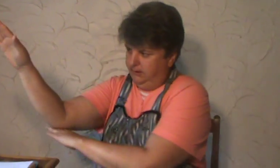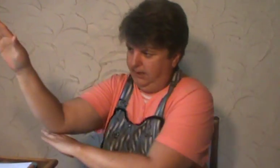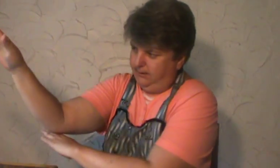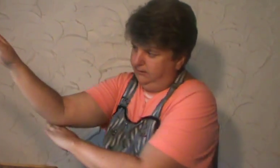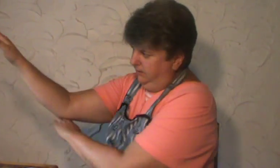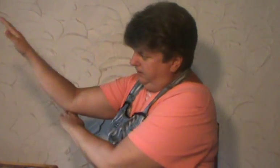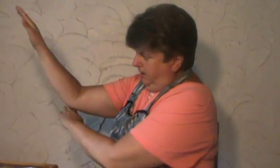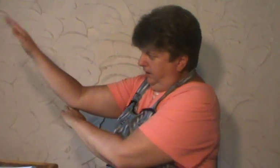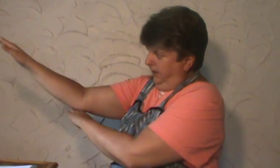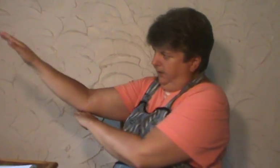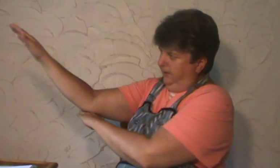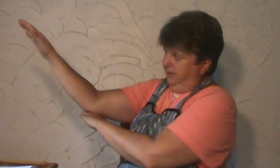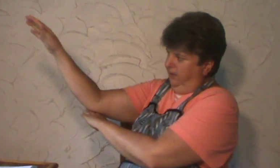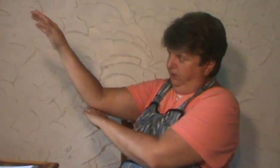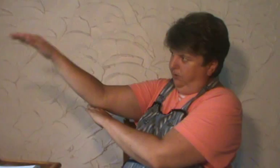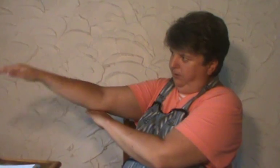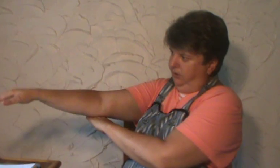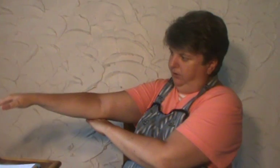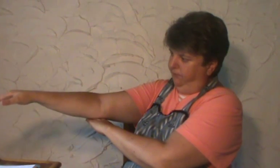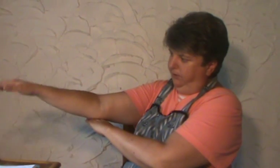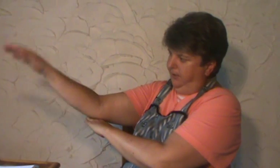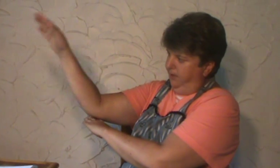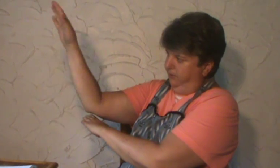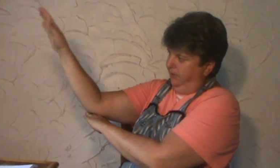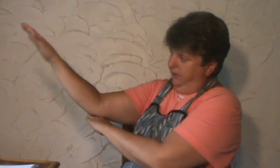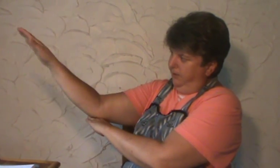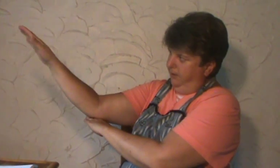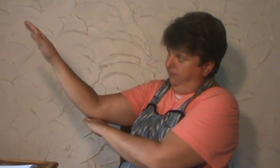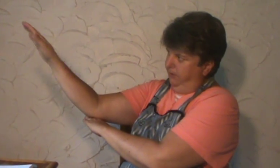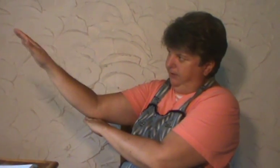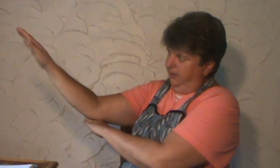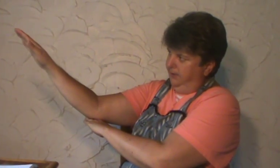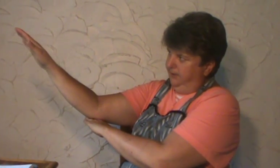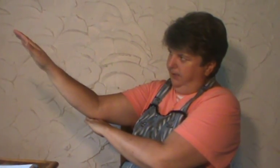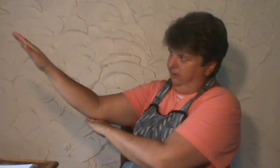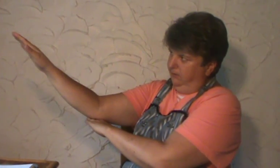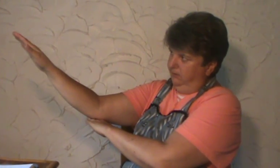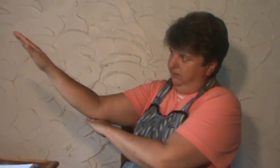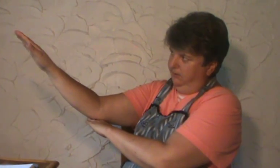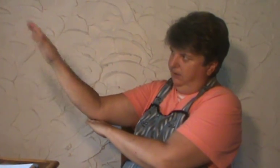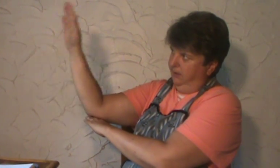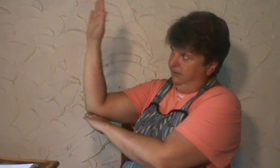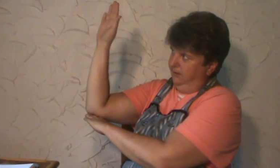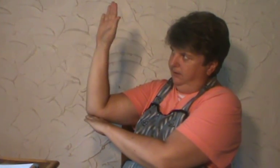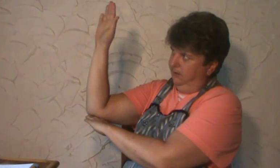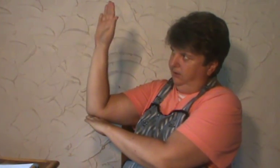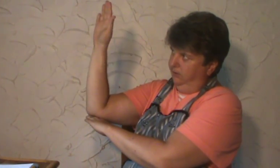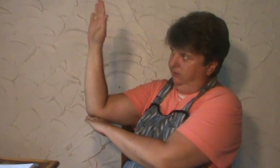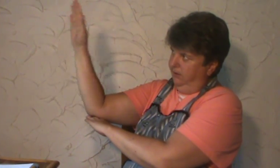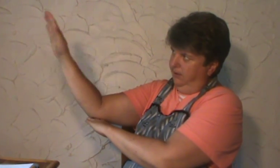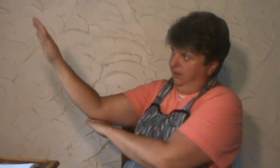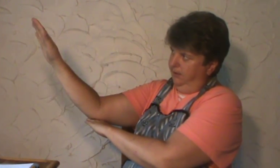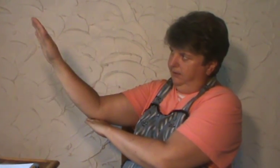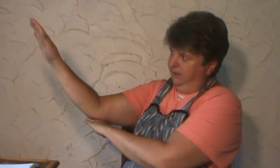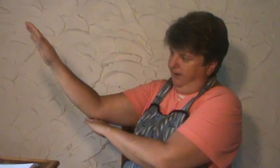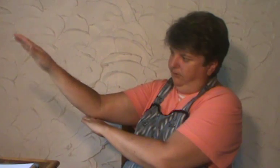So kind of like at this angle. You don't want it too far down, but just at this angle. Because this is noon, this is